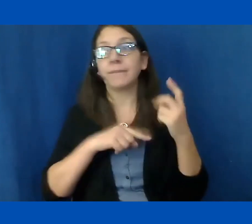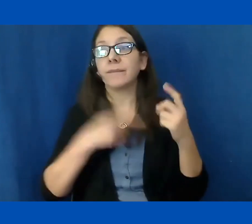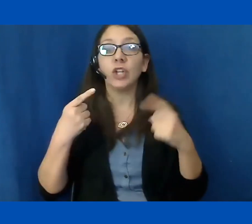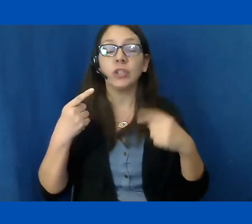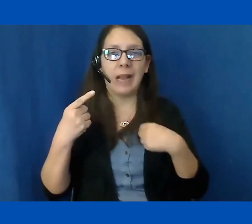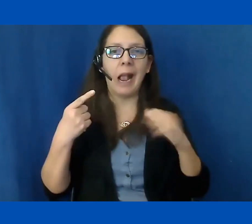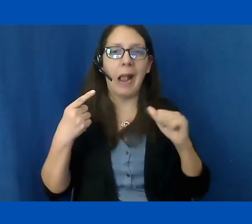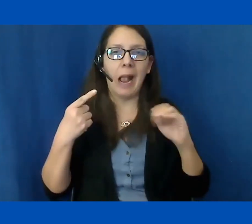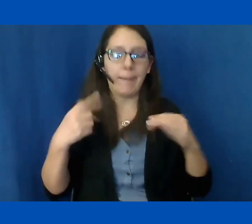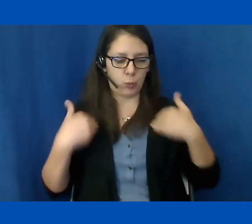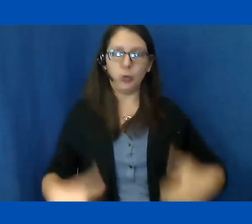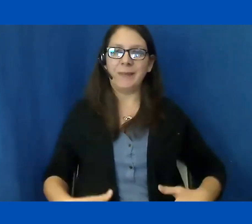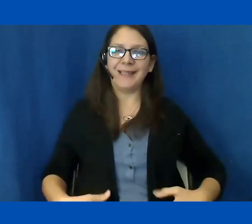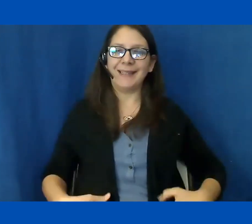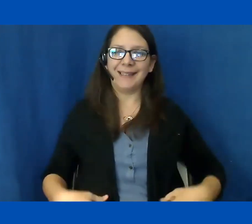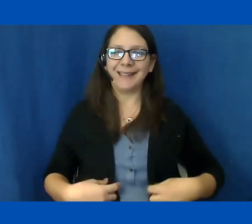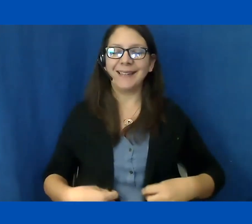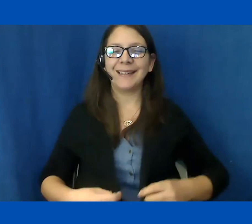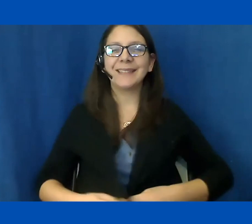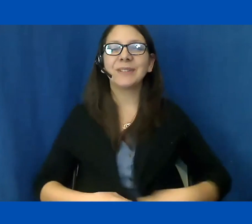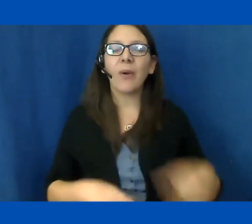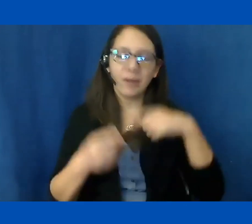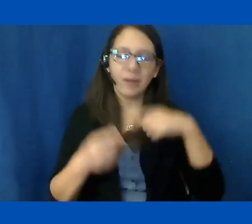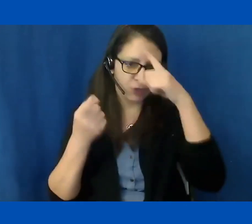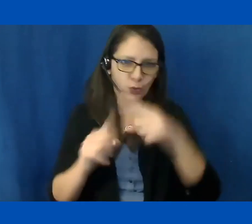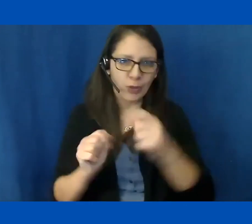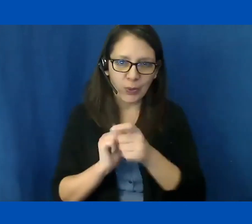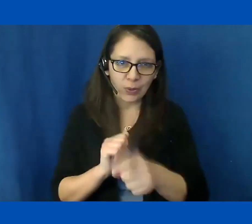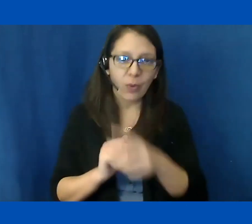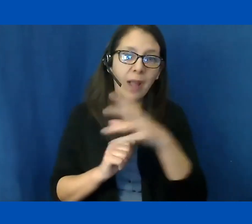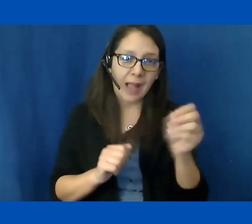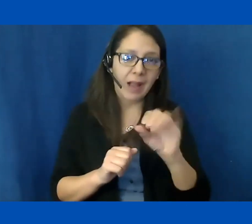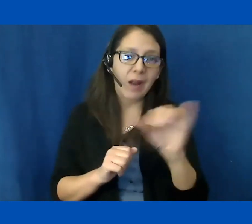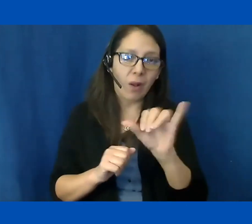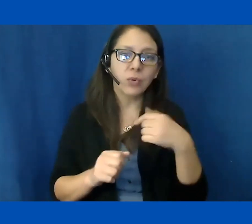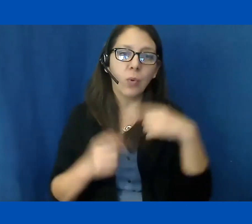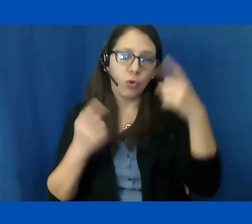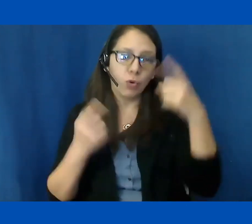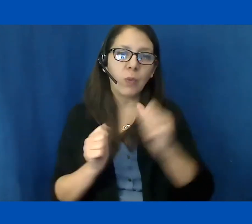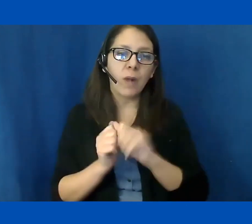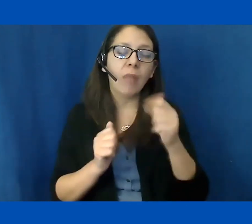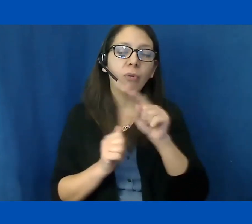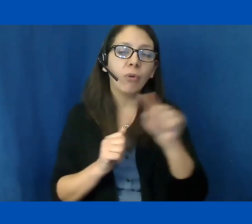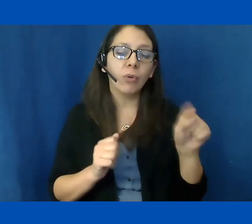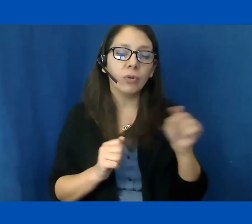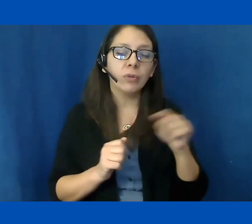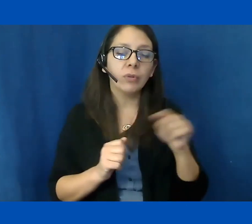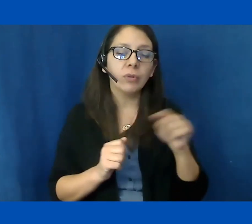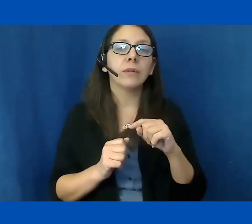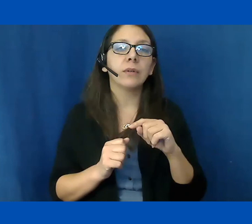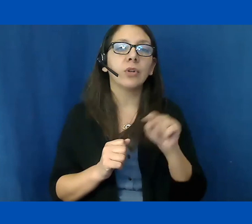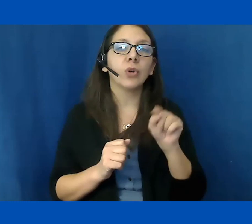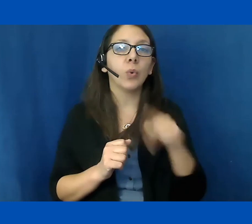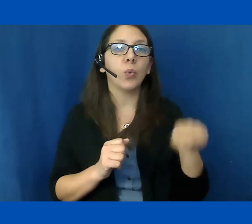I totally agree with that aspect. And also with you, Tariq, when you said you're probably the first